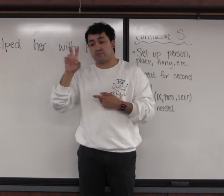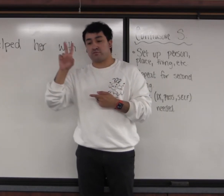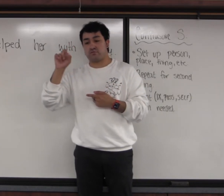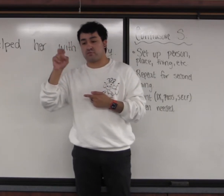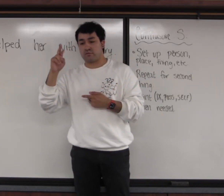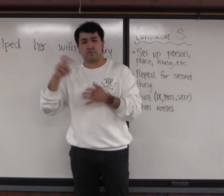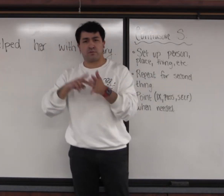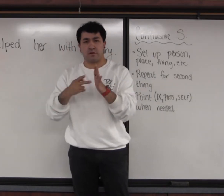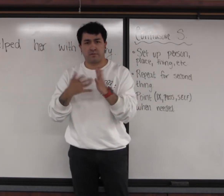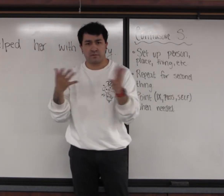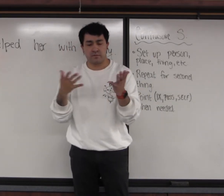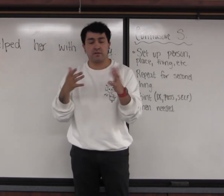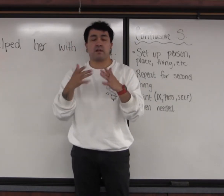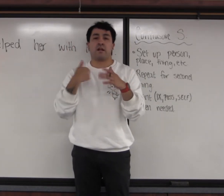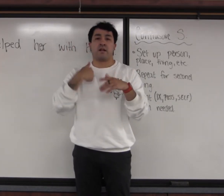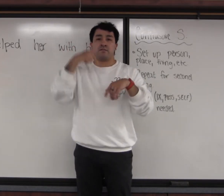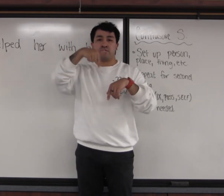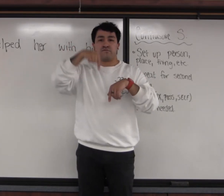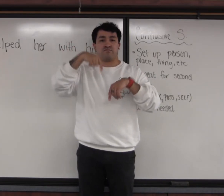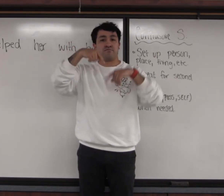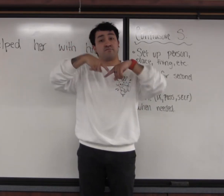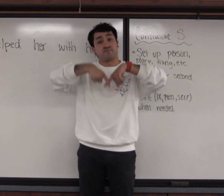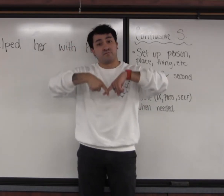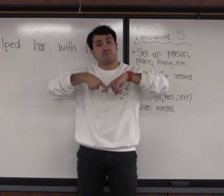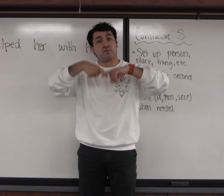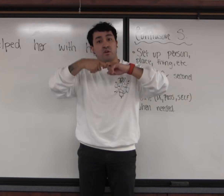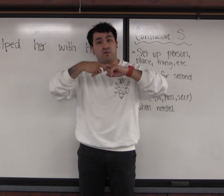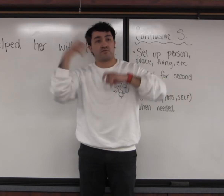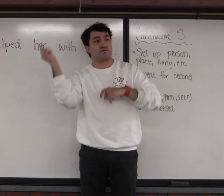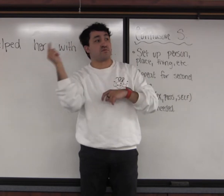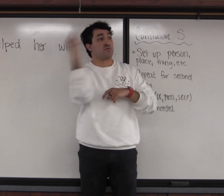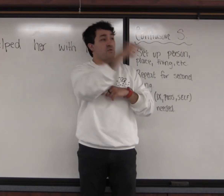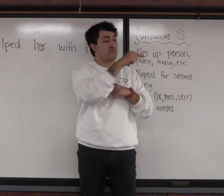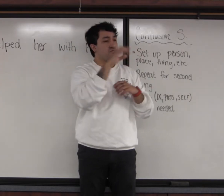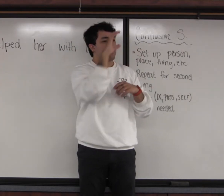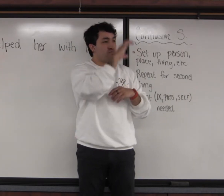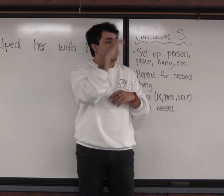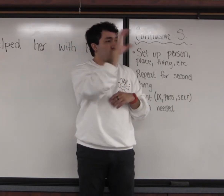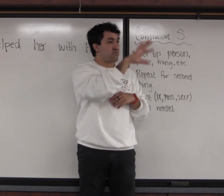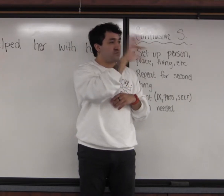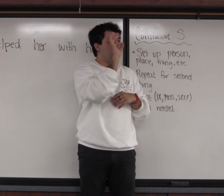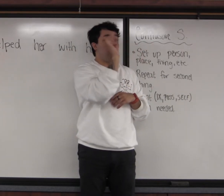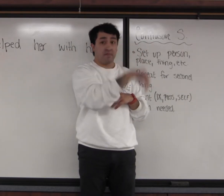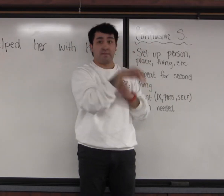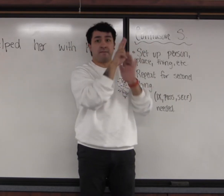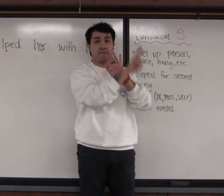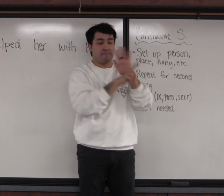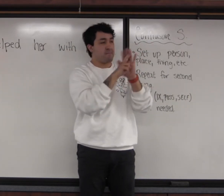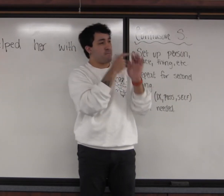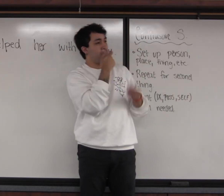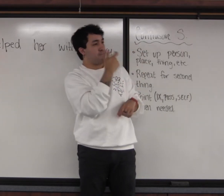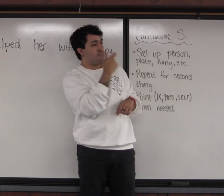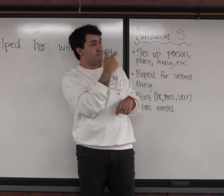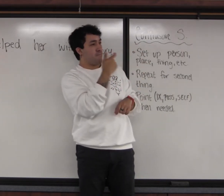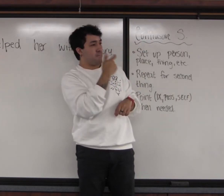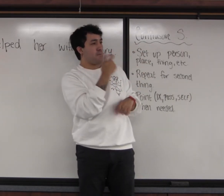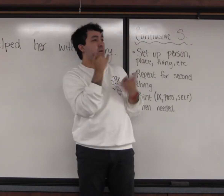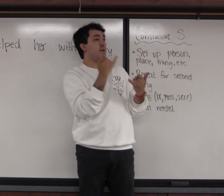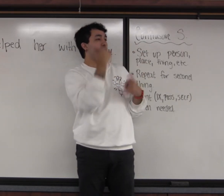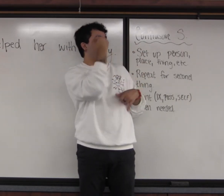forgotten what that is, what that means, I highly suggest you pause this video, go find those videos, watch them until